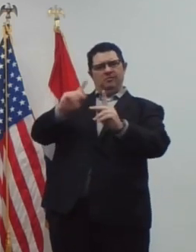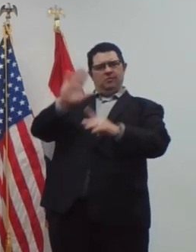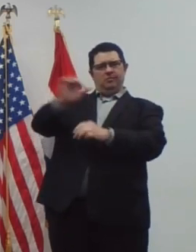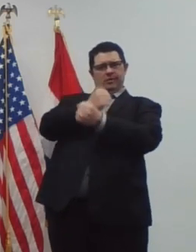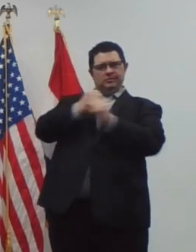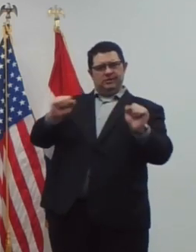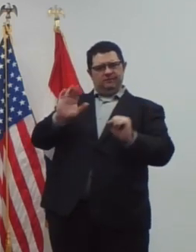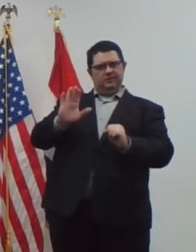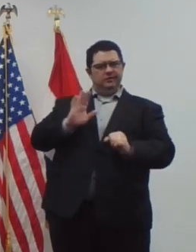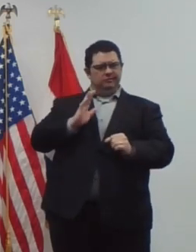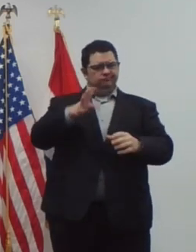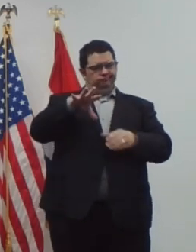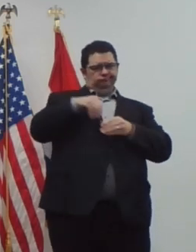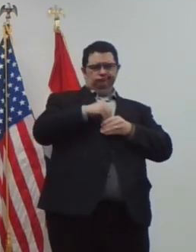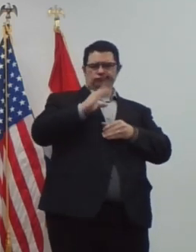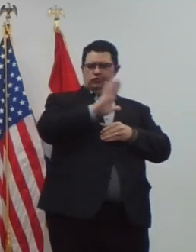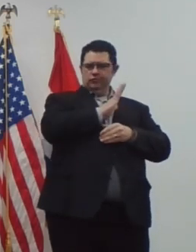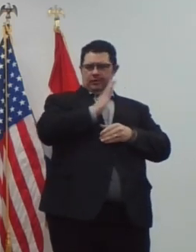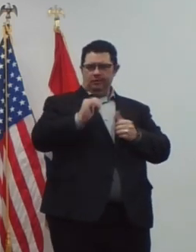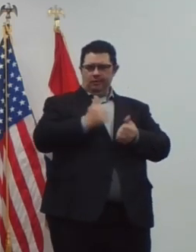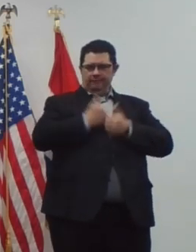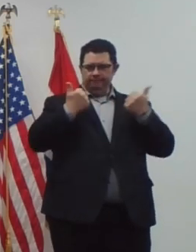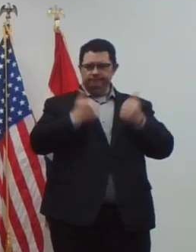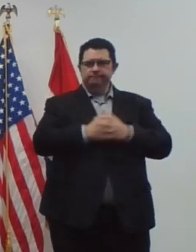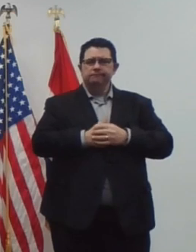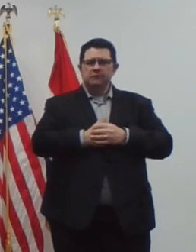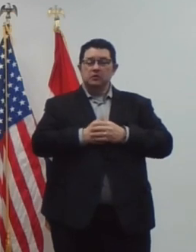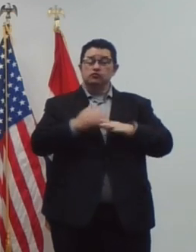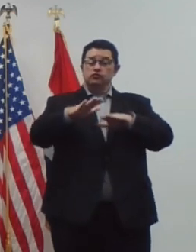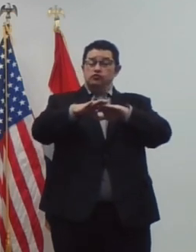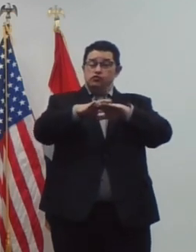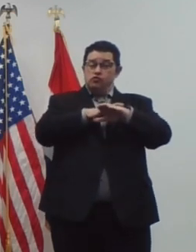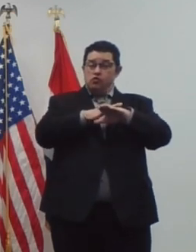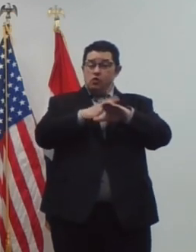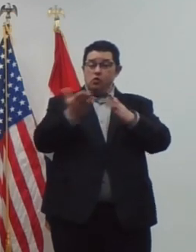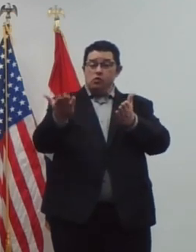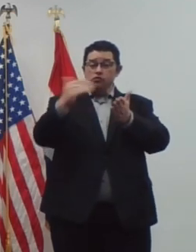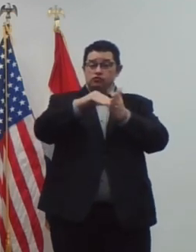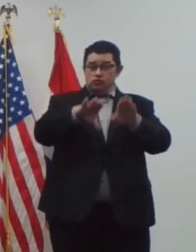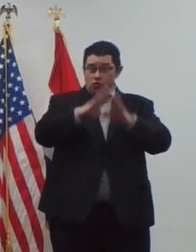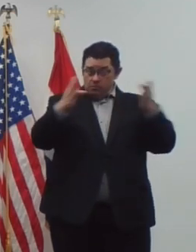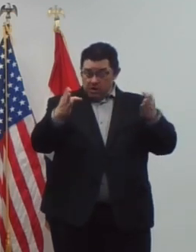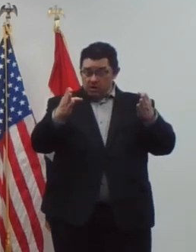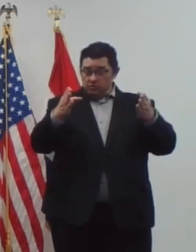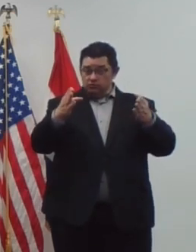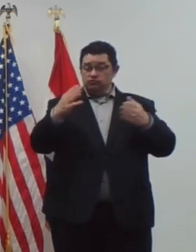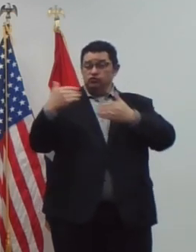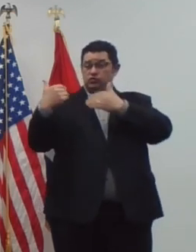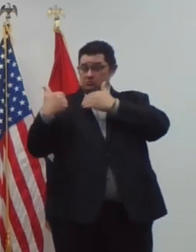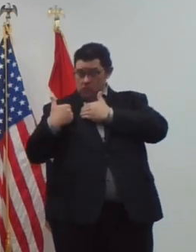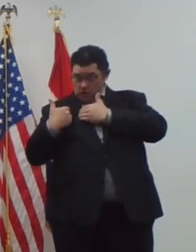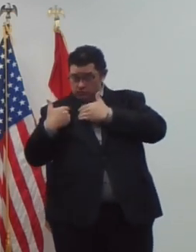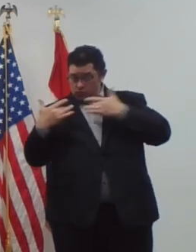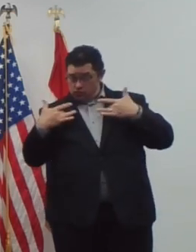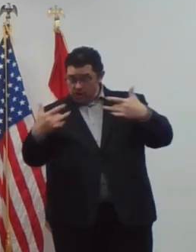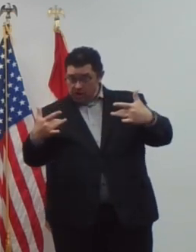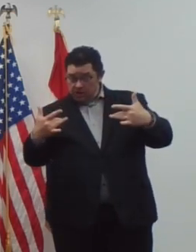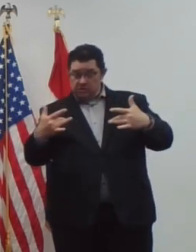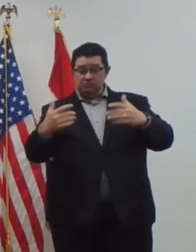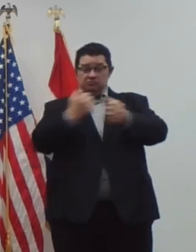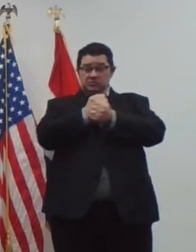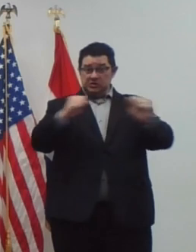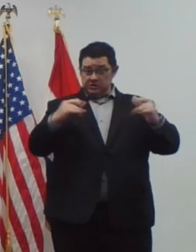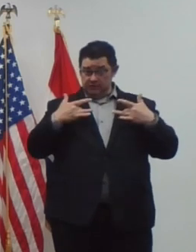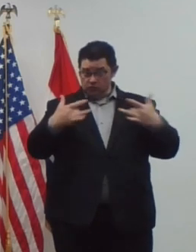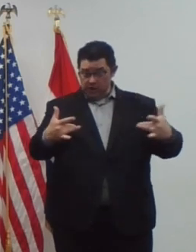gradual reopening is the right way, it's a responsible way, and it's the safest way to get our economy moving again while keeping